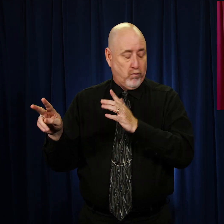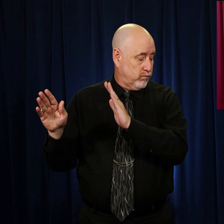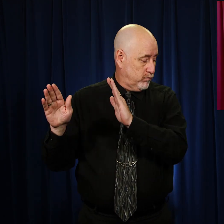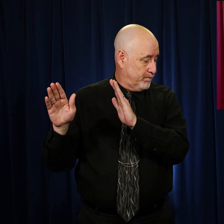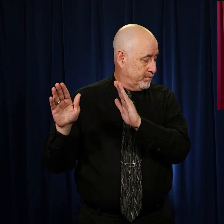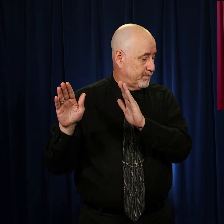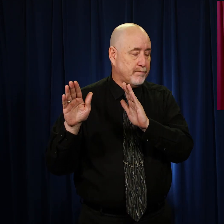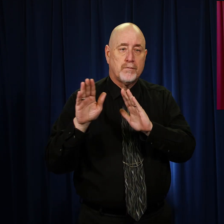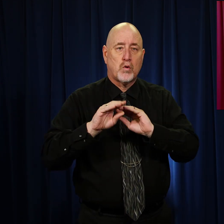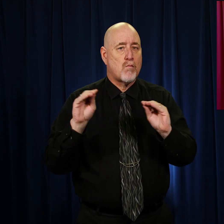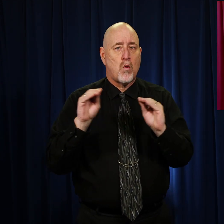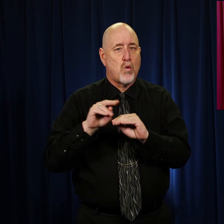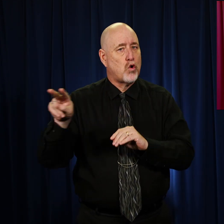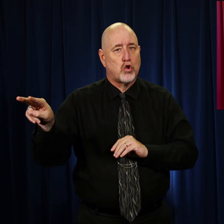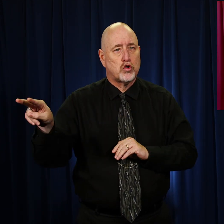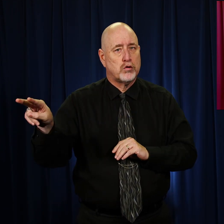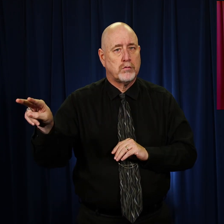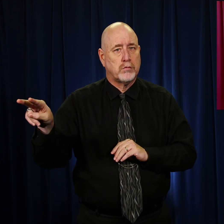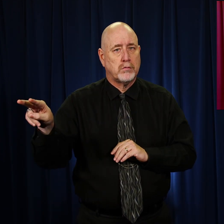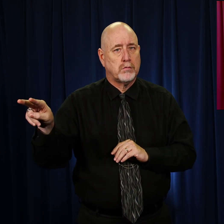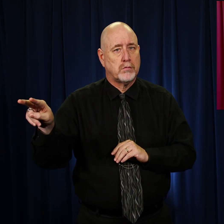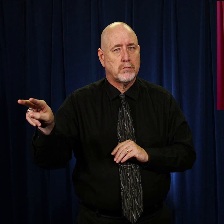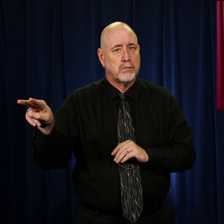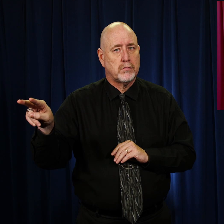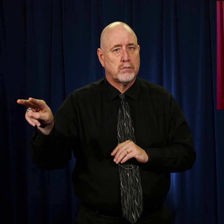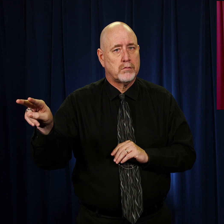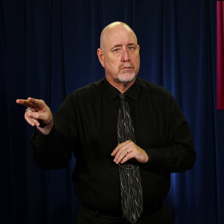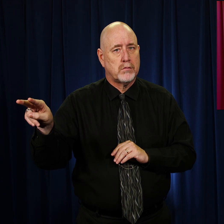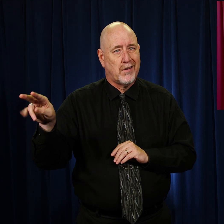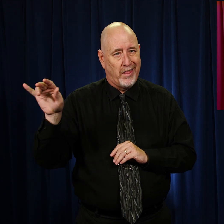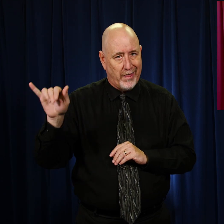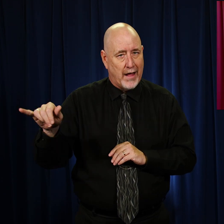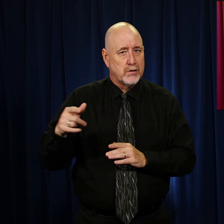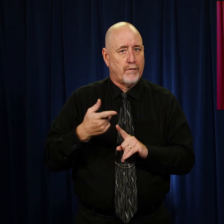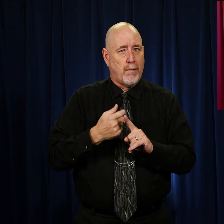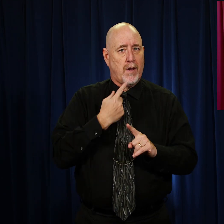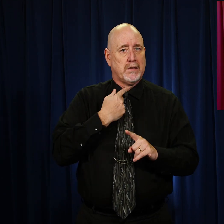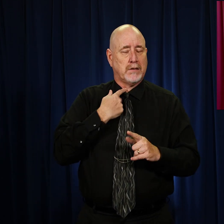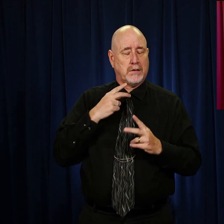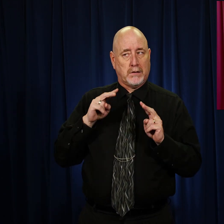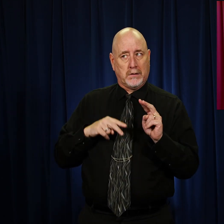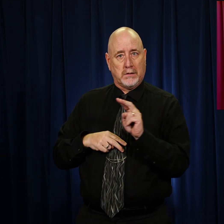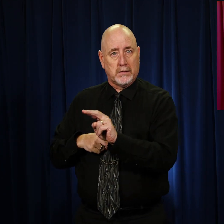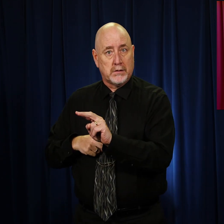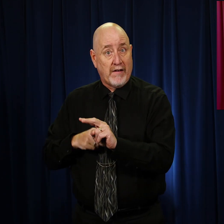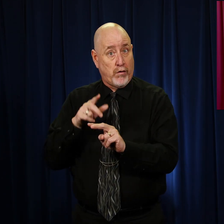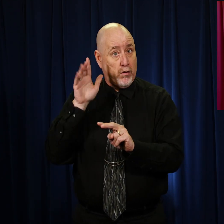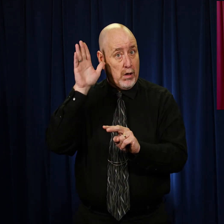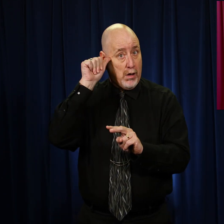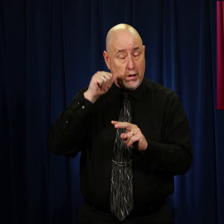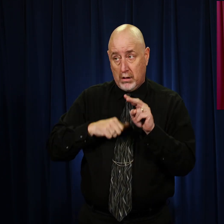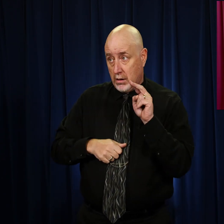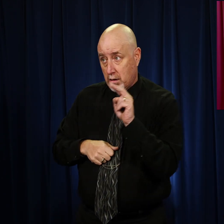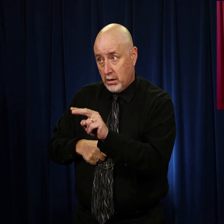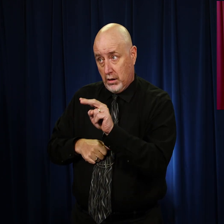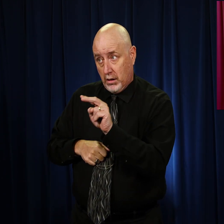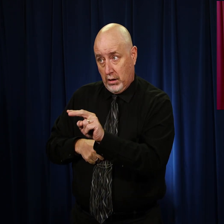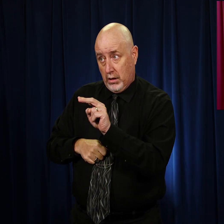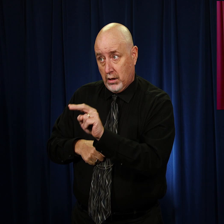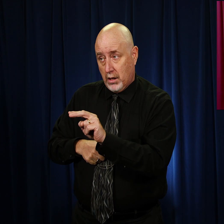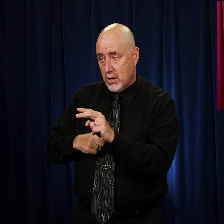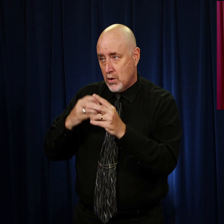no longer look at the woman that's creating the lust. If he continues to look and